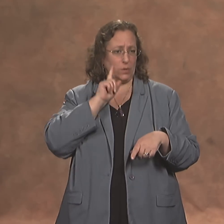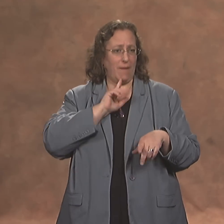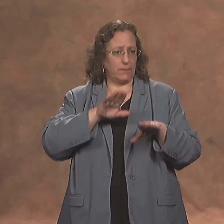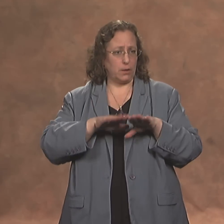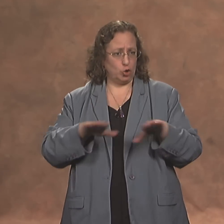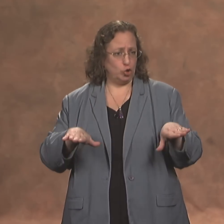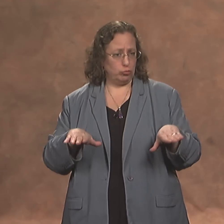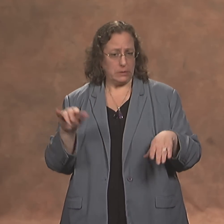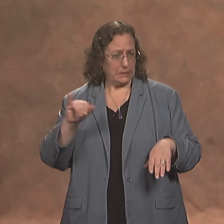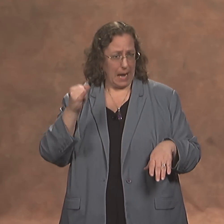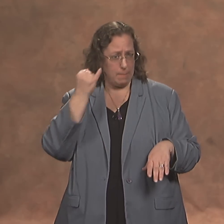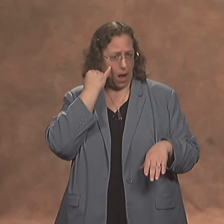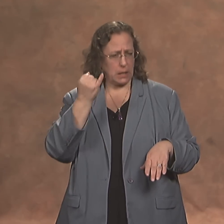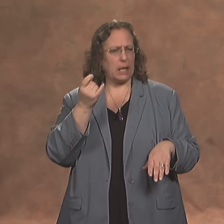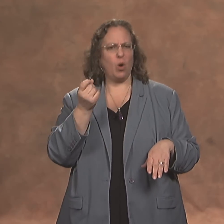separate issue or discussion?